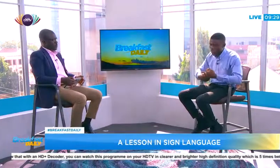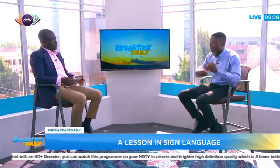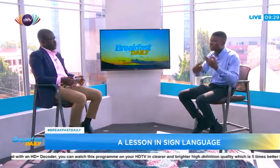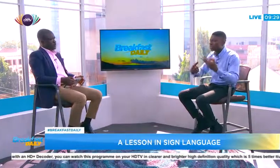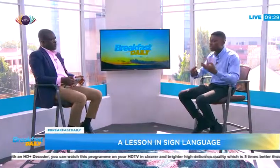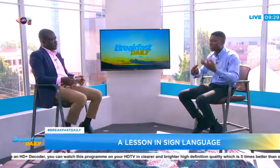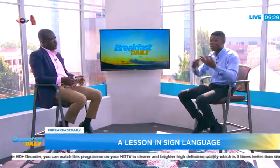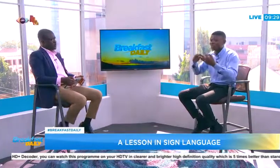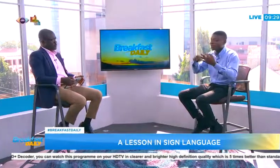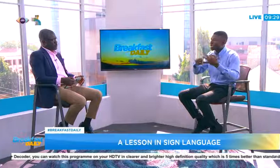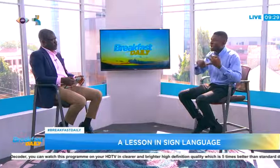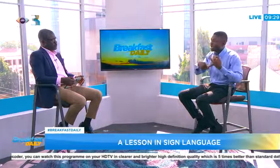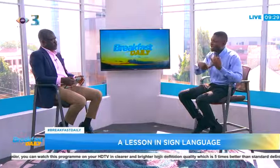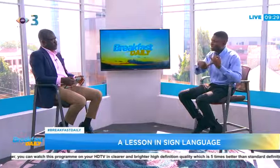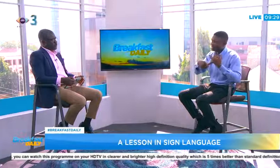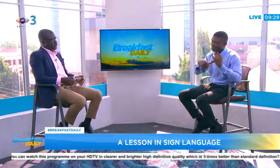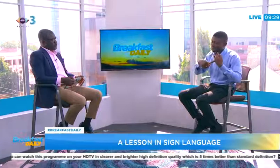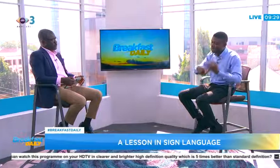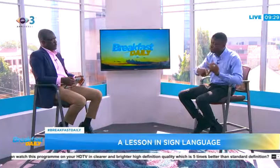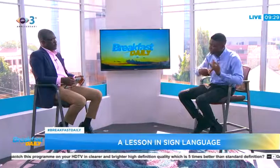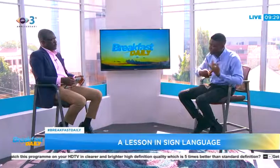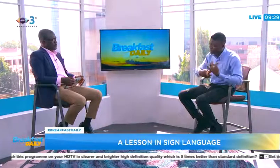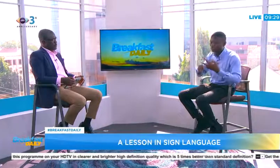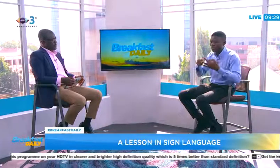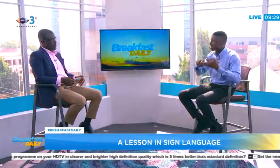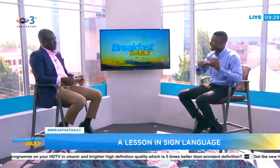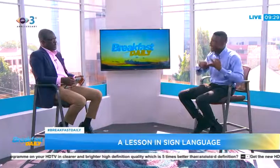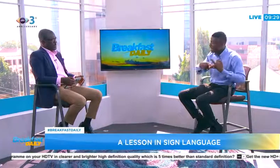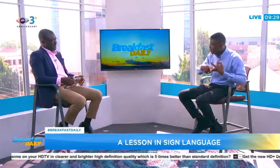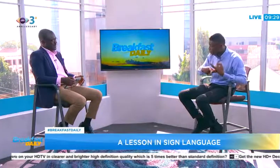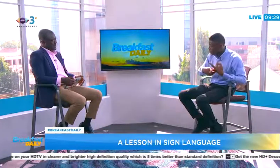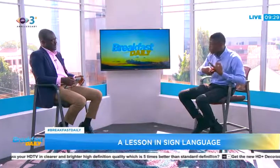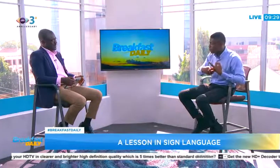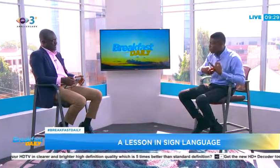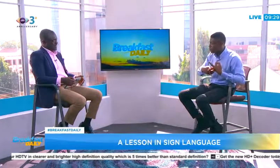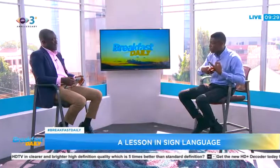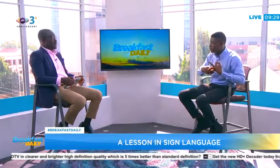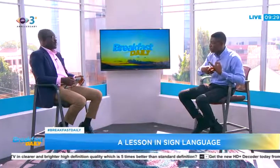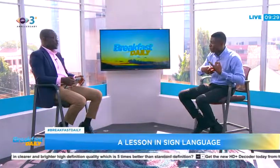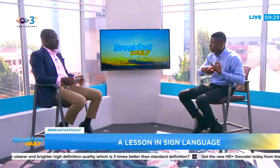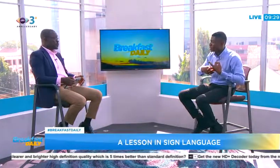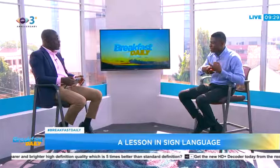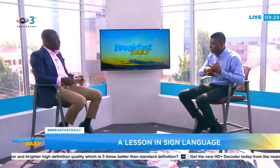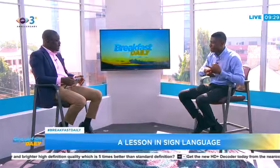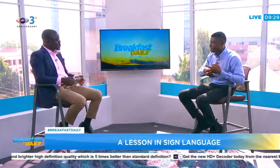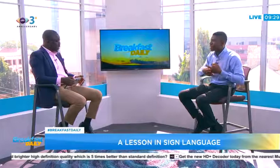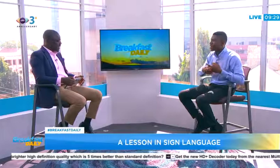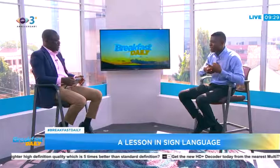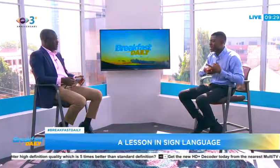I'm sitting here, I do sign language, I can braille. You can do braille as Yeah, well. Yeah, I can